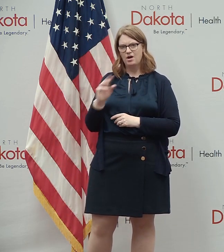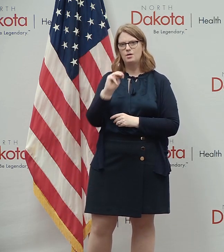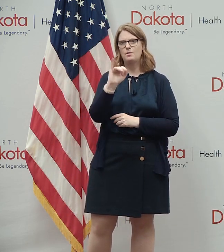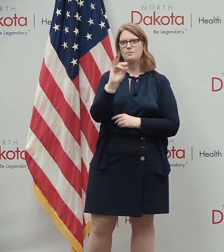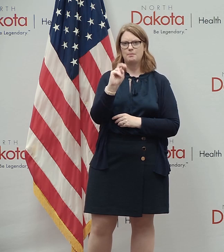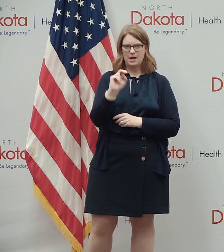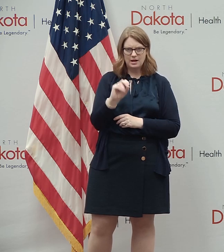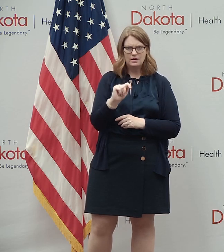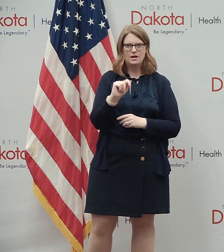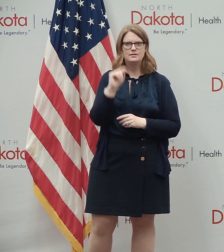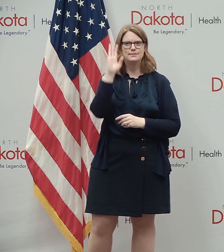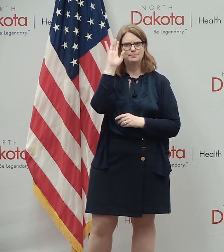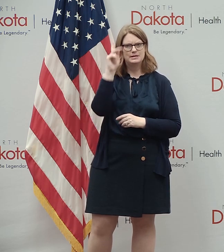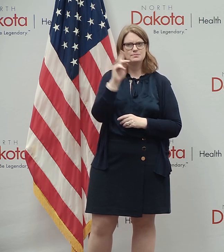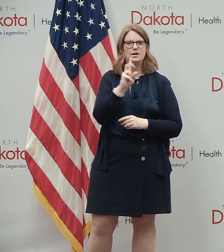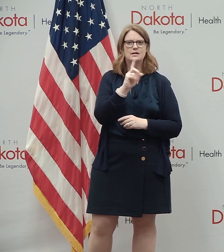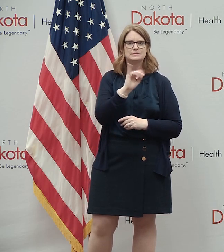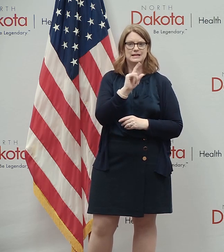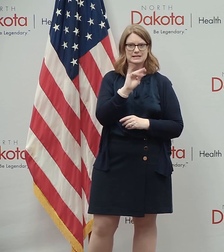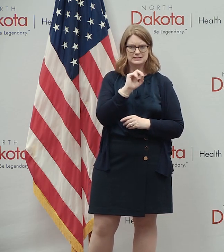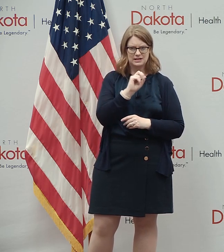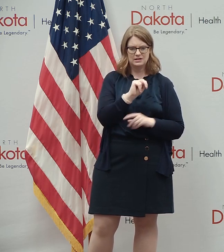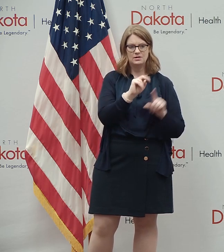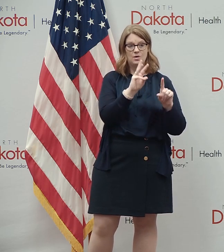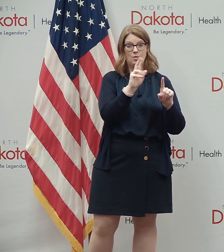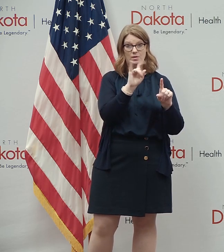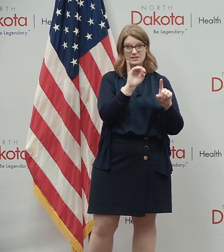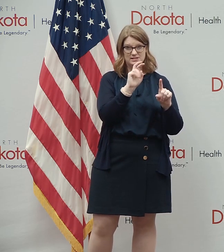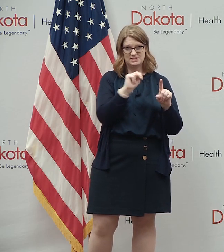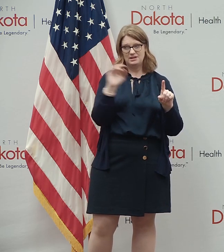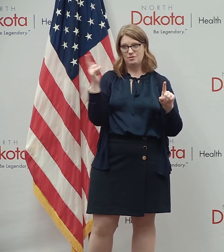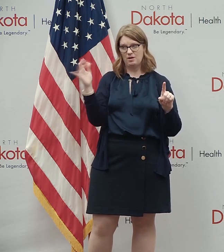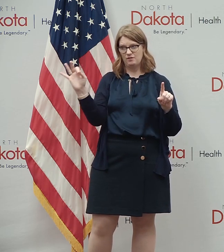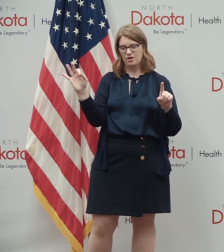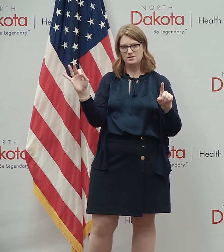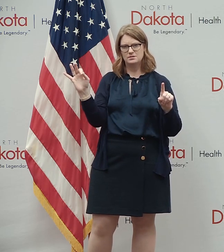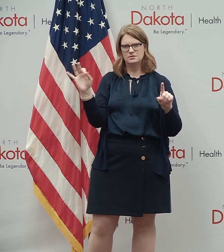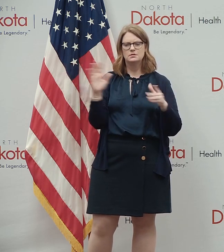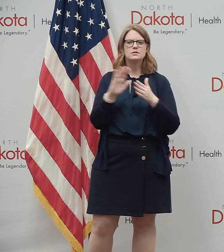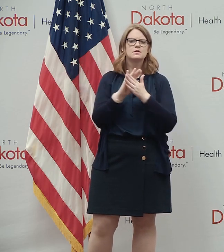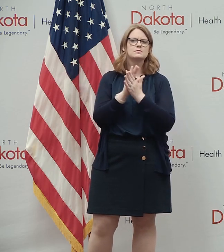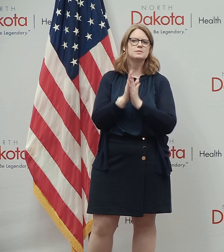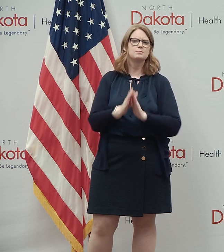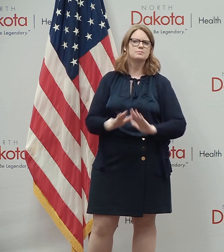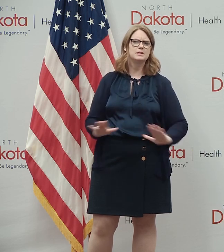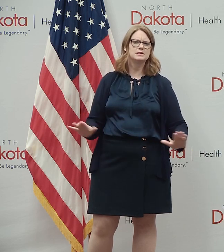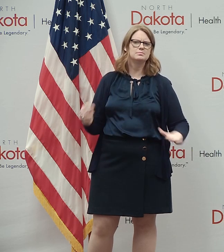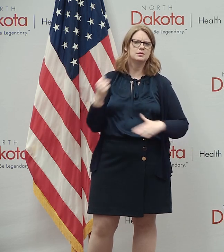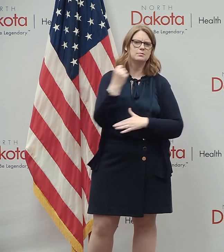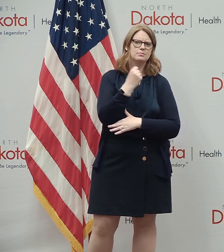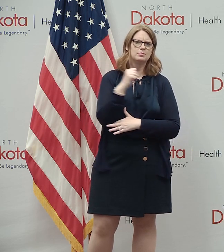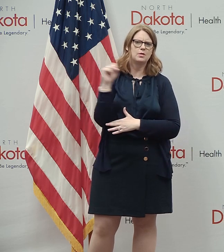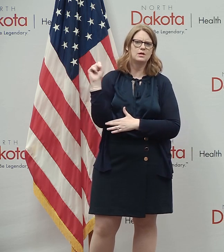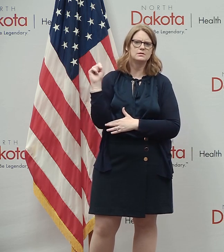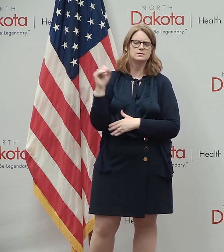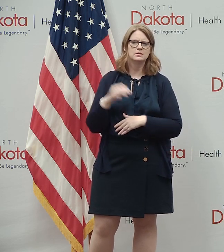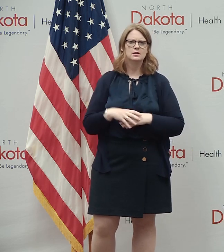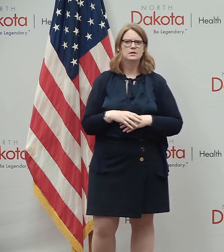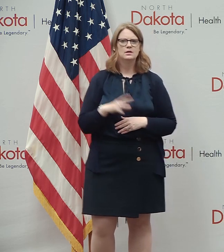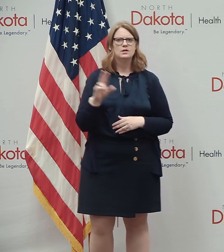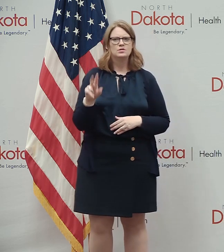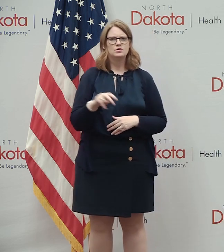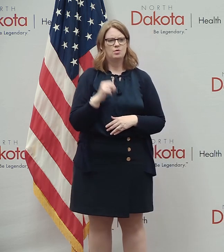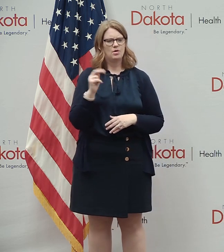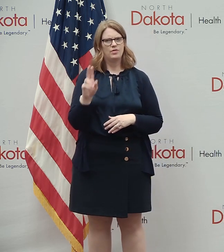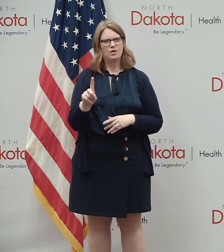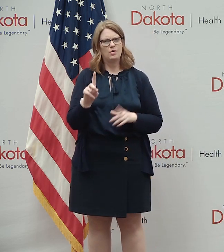Bismarck, Dickinson, Williston, and Grand Forks, where all have hosted peaceful demonstrations. We've had North Dakotans stand shoulder to